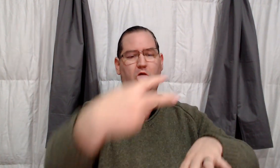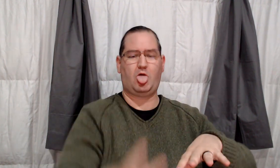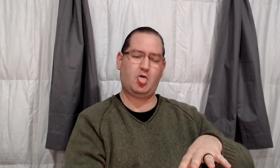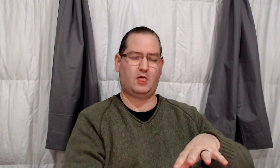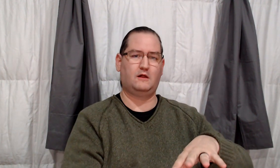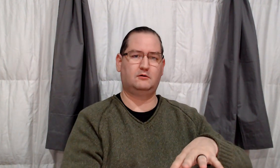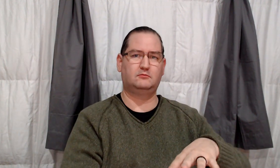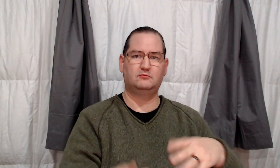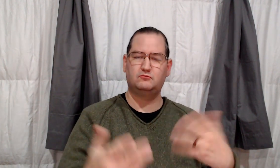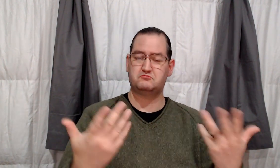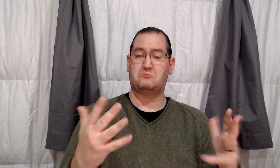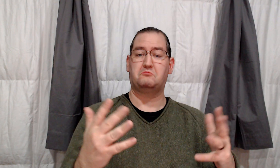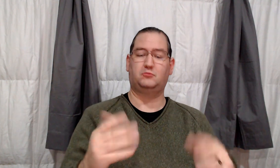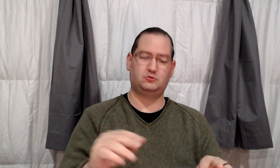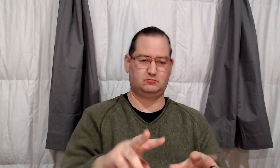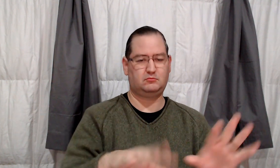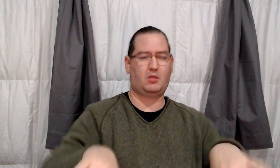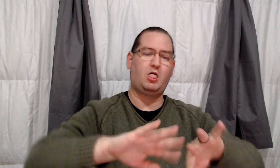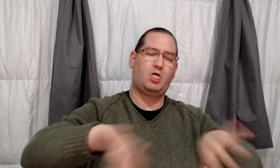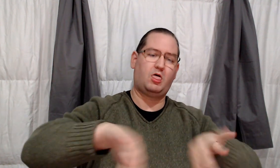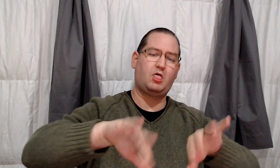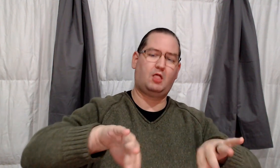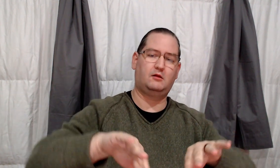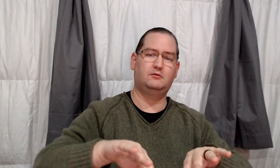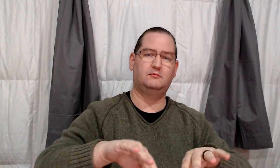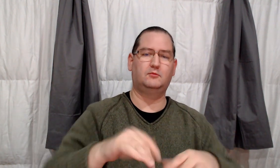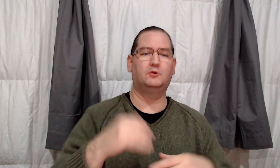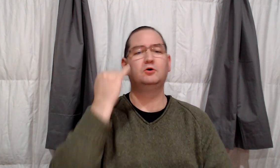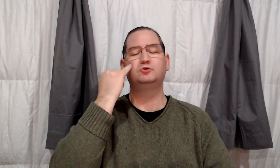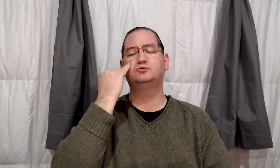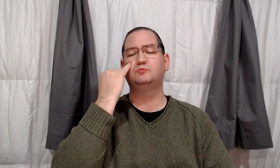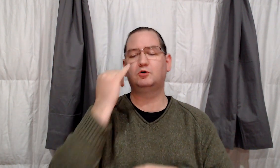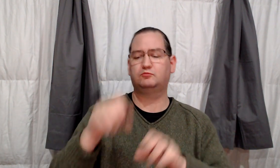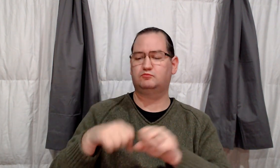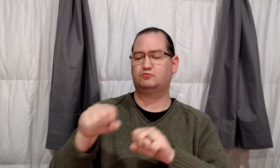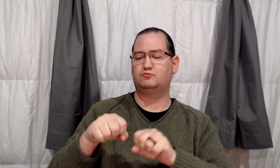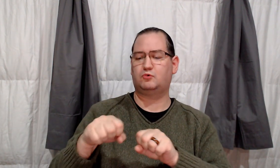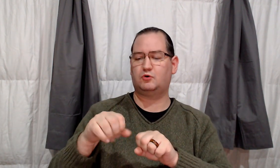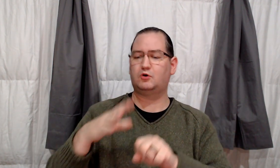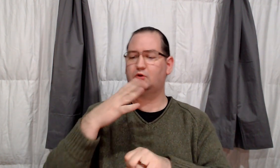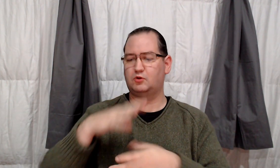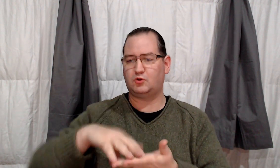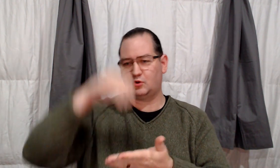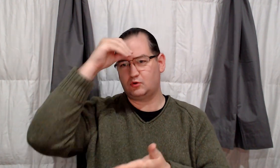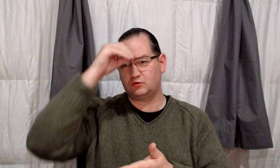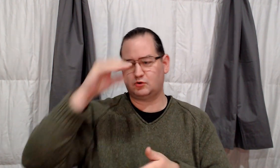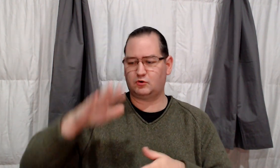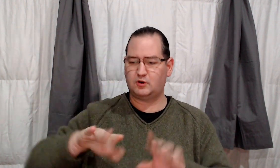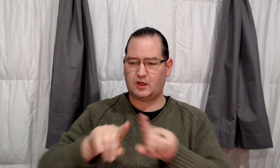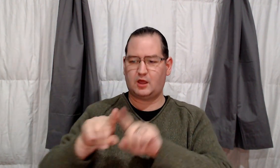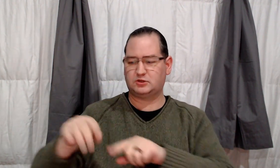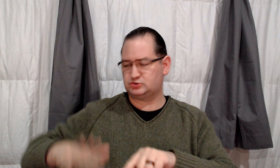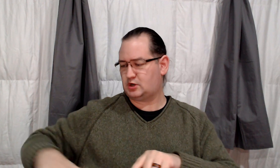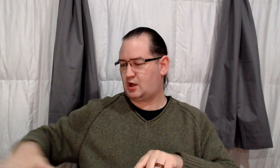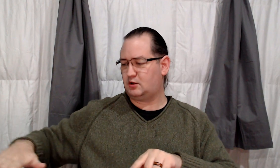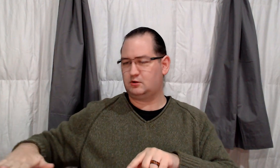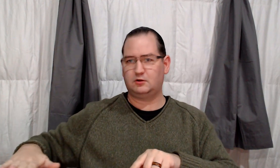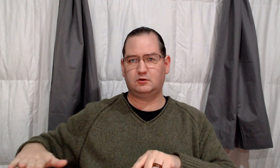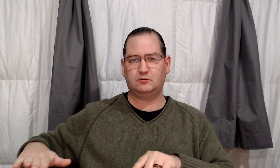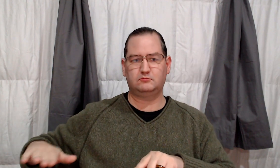as a child, it doesn't matter if you've ridden a bike for 10 years. You get on a bike, you'll be able to ride it.